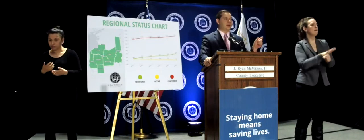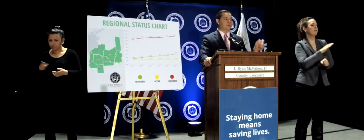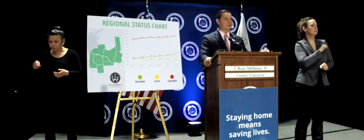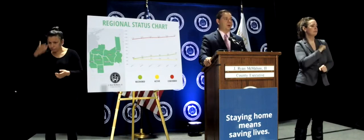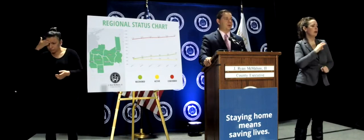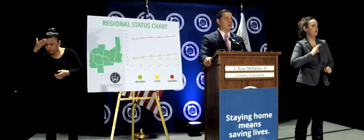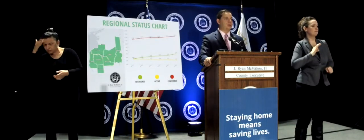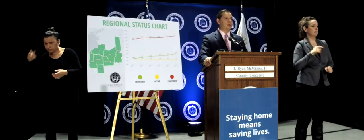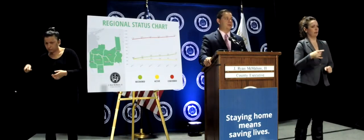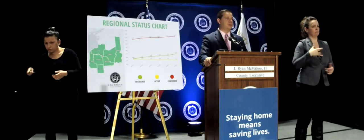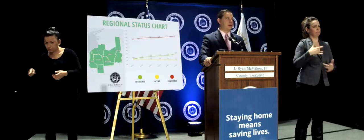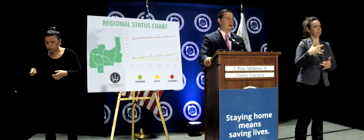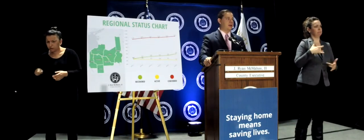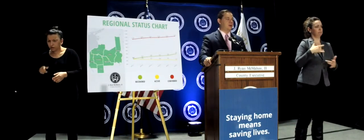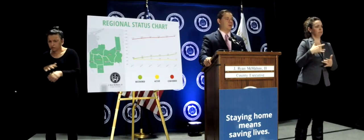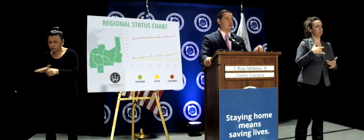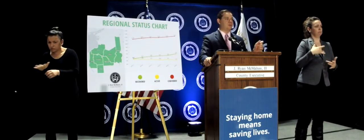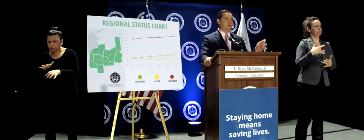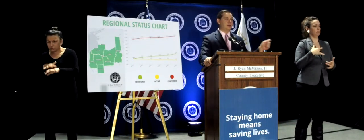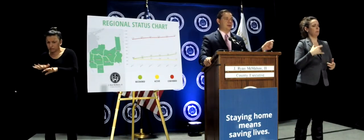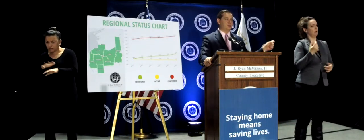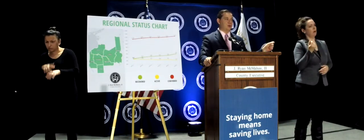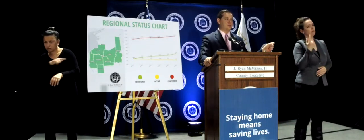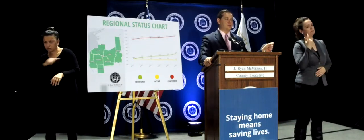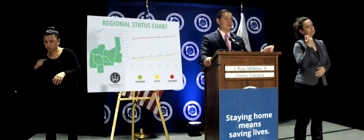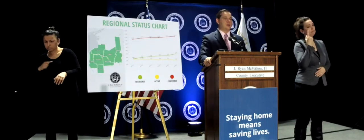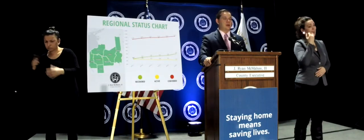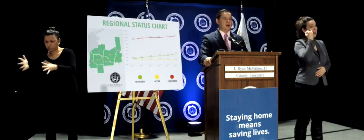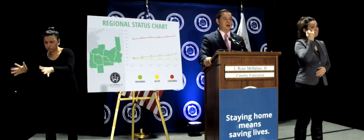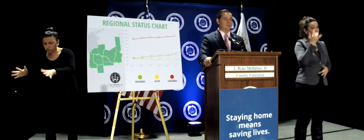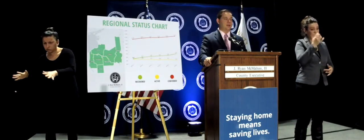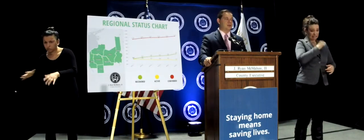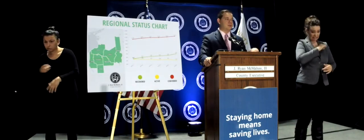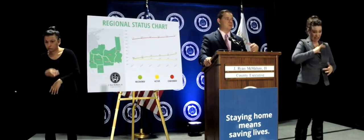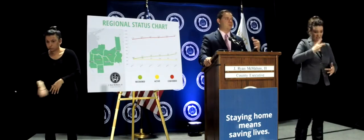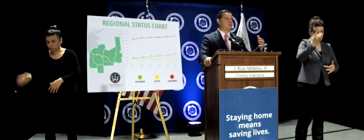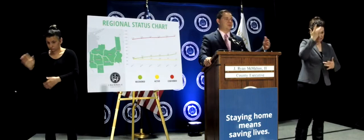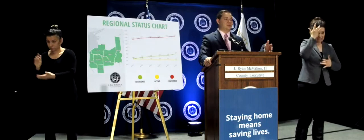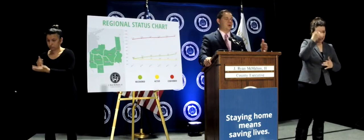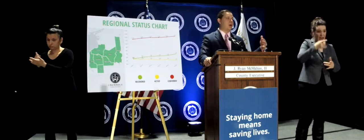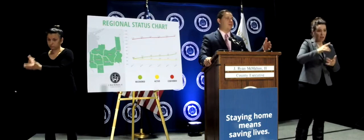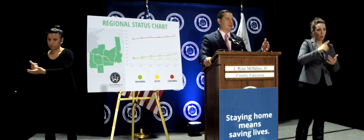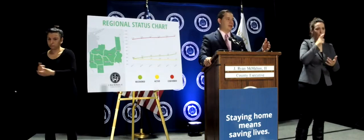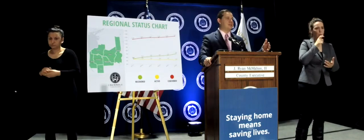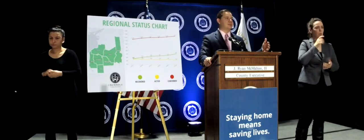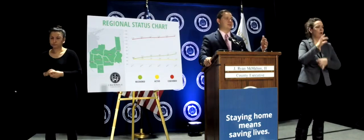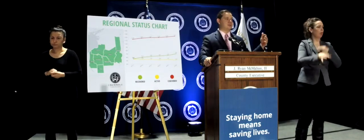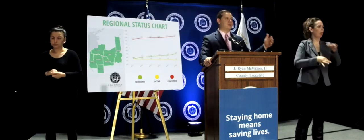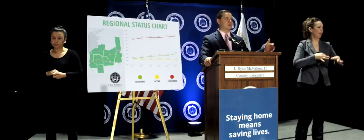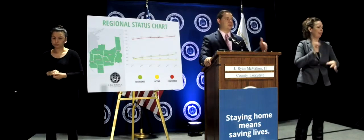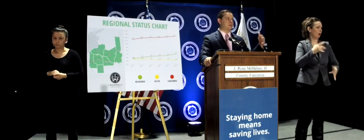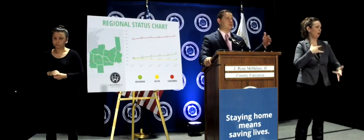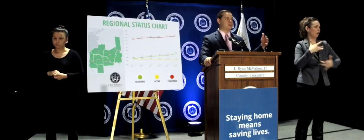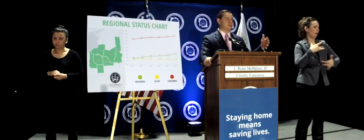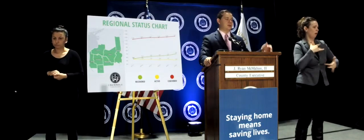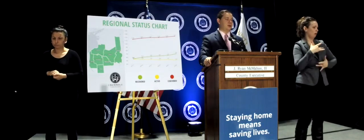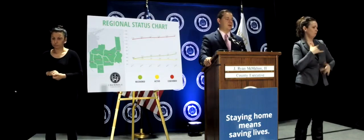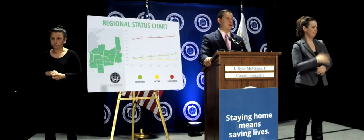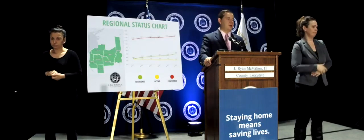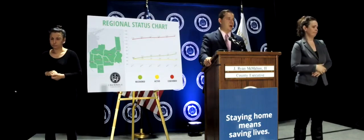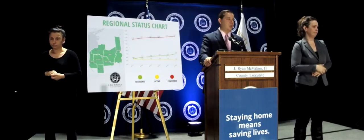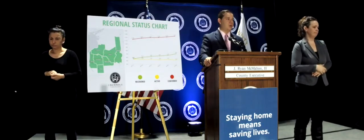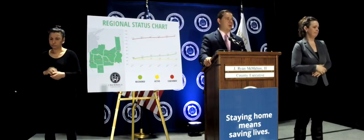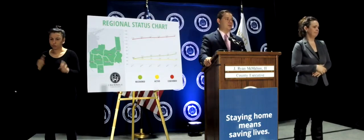We get it, but we need to get in and we have to mitigate the risk. And many of these facilities don't have any cases, so they think that the risk isn't